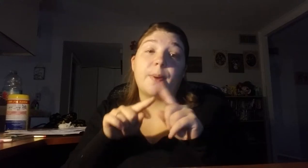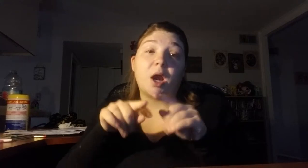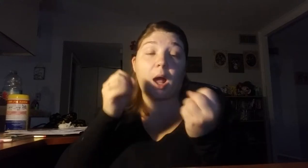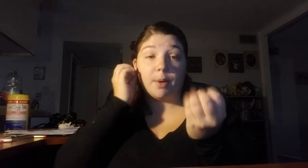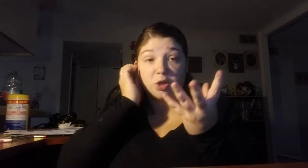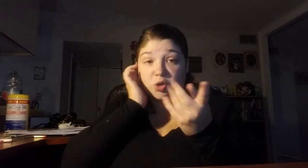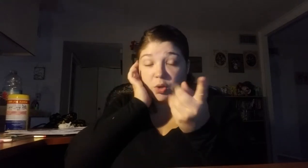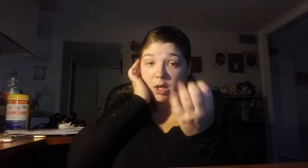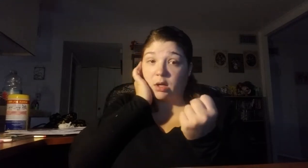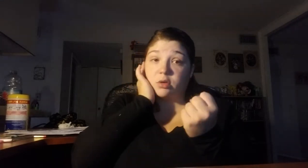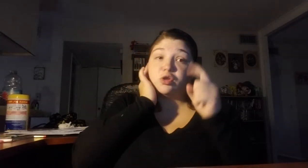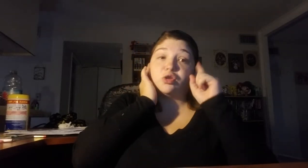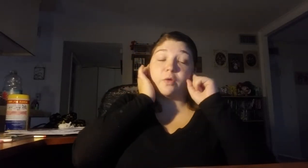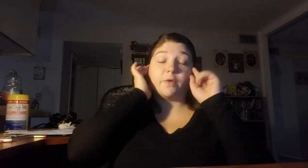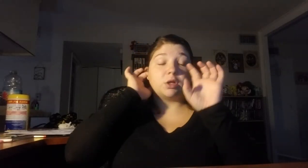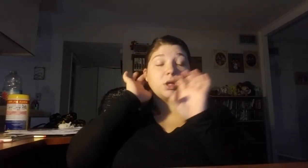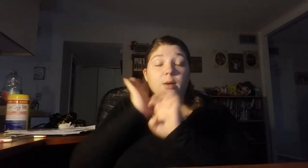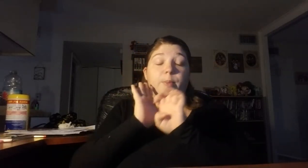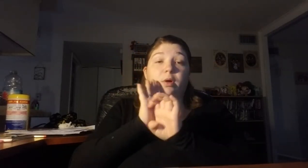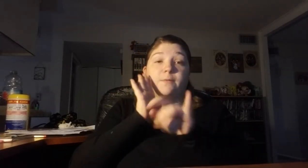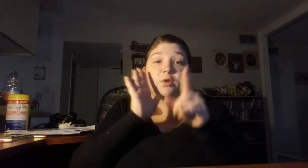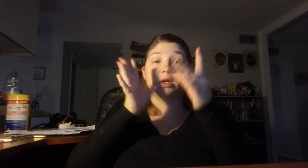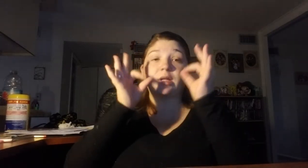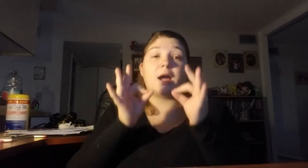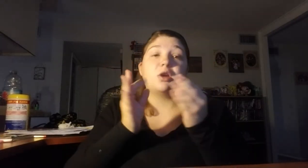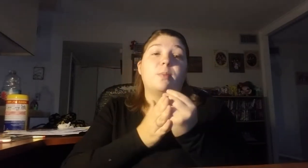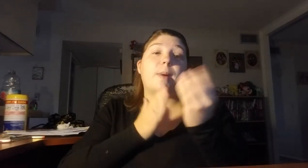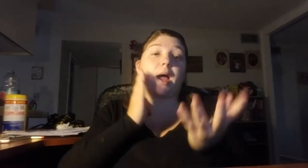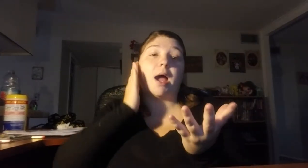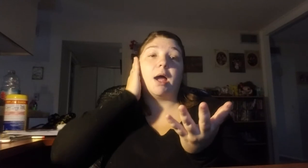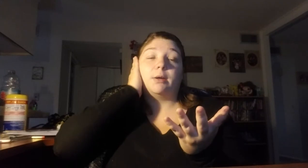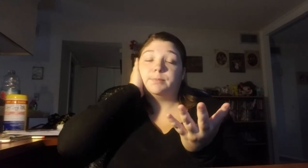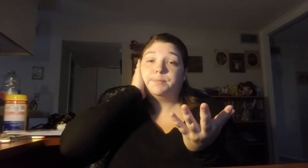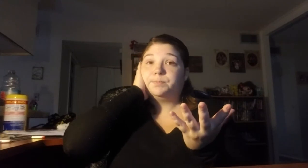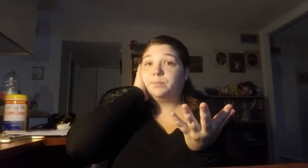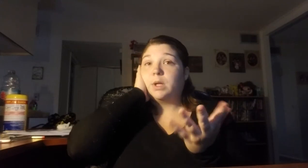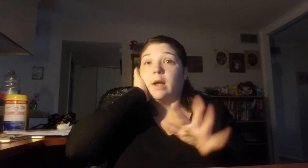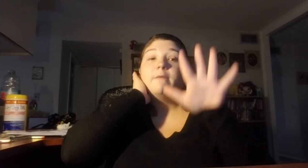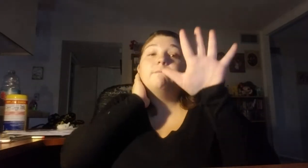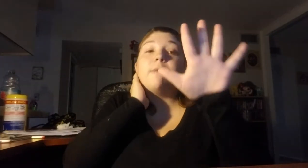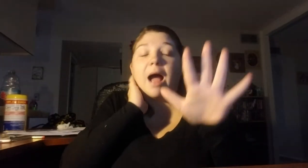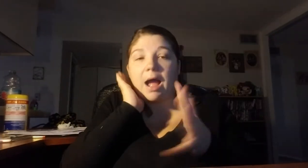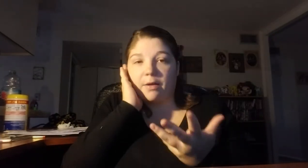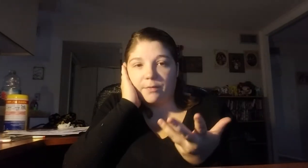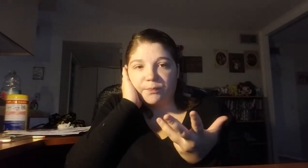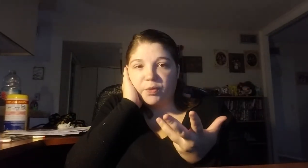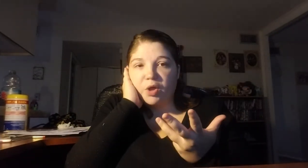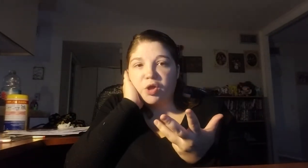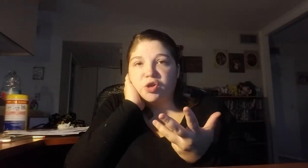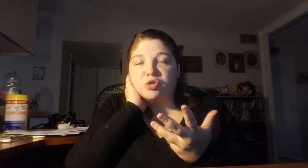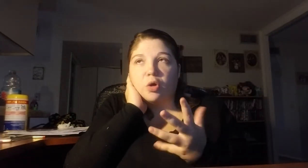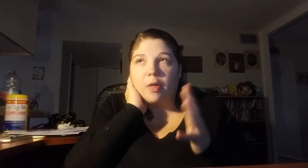Depends how many you get. So for example, if you decide to buy 5, so that'd